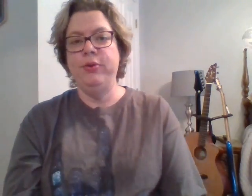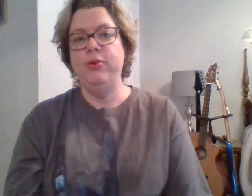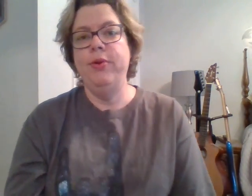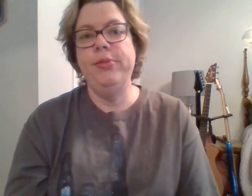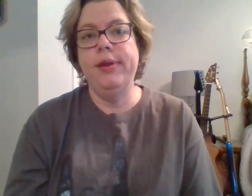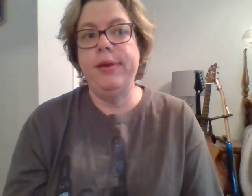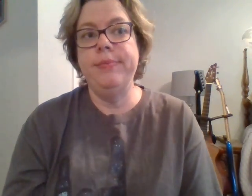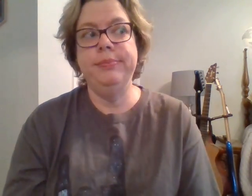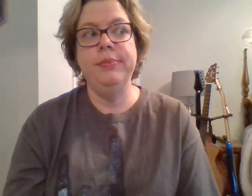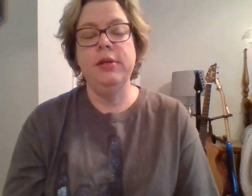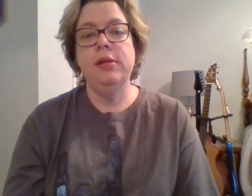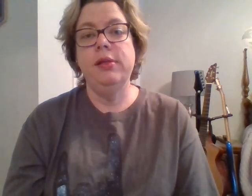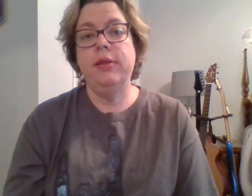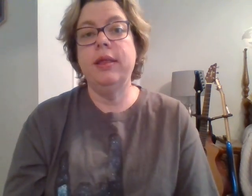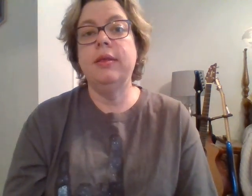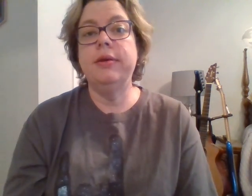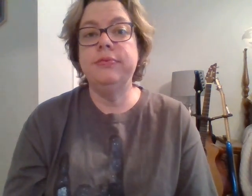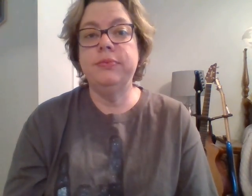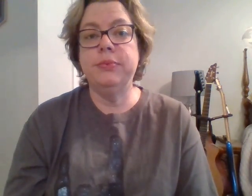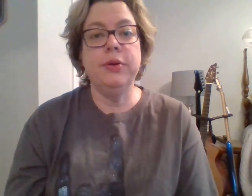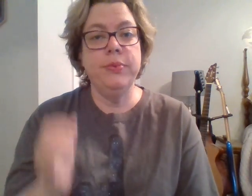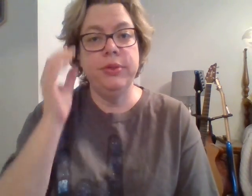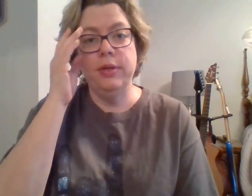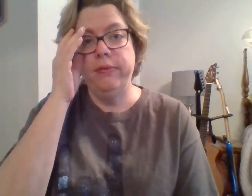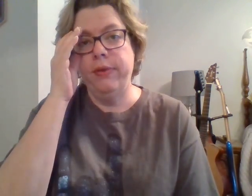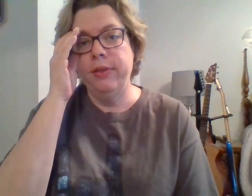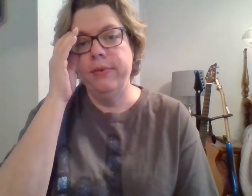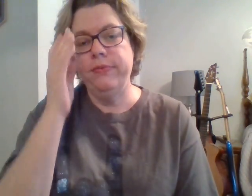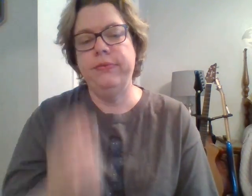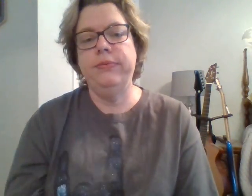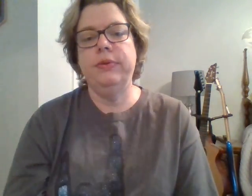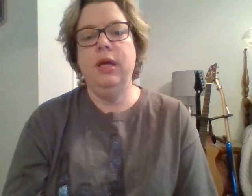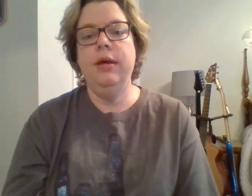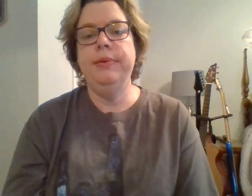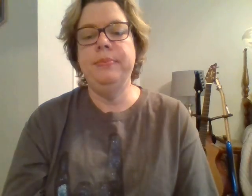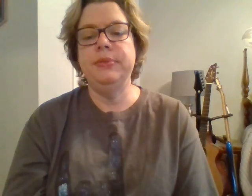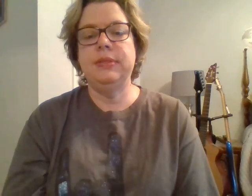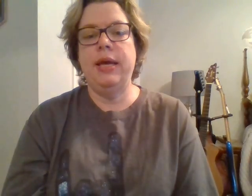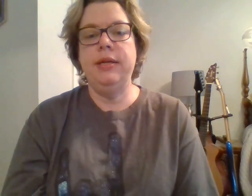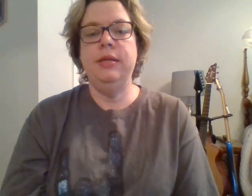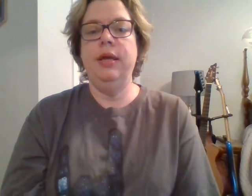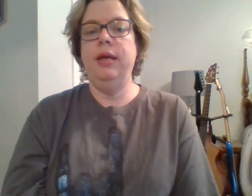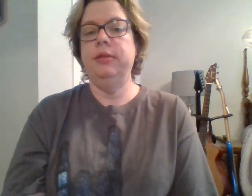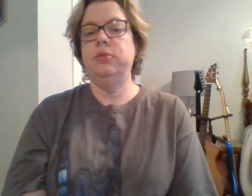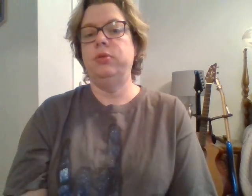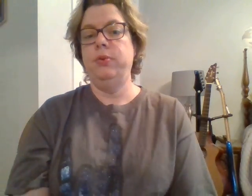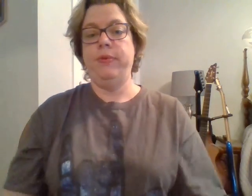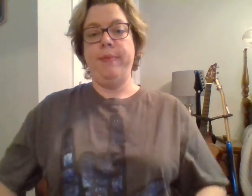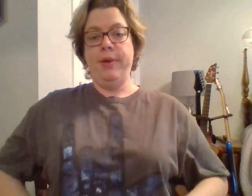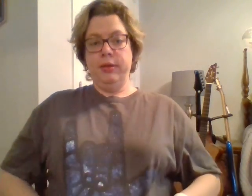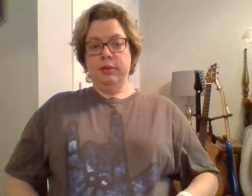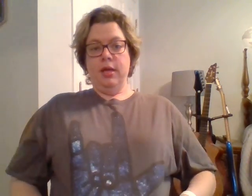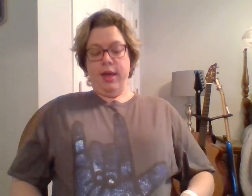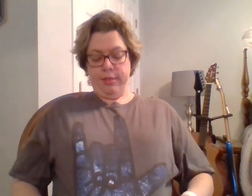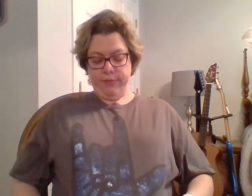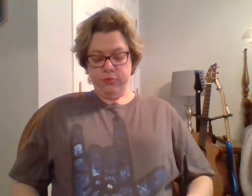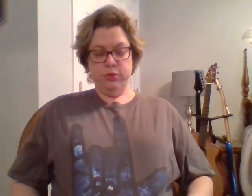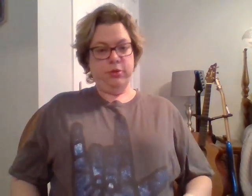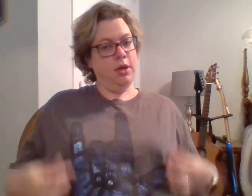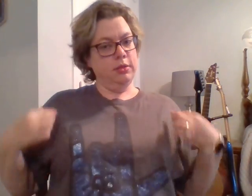know that I love working with the deaf. I love signing, and so I got my I love you shirt on.